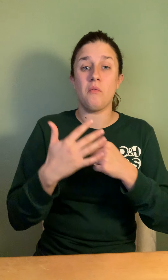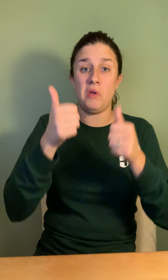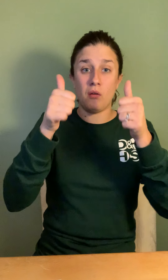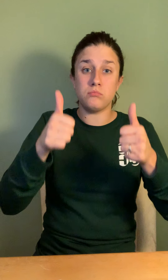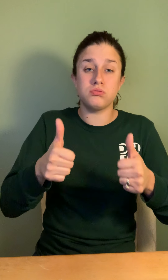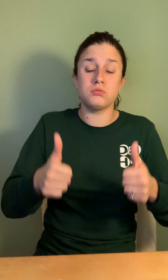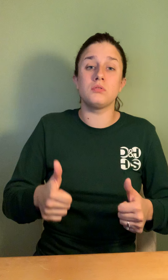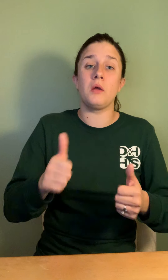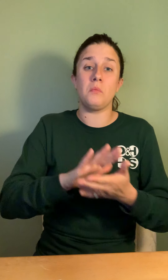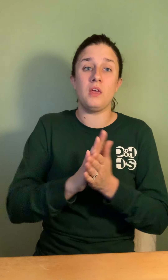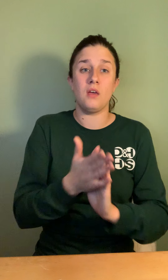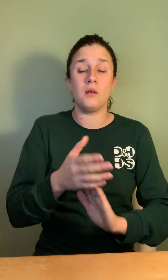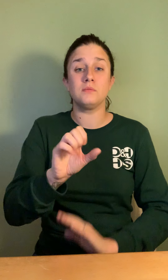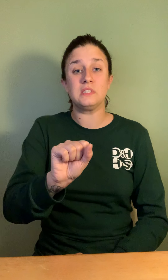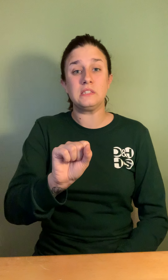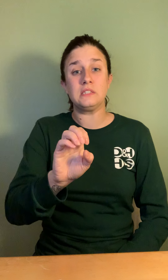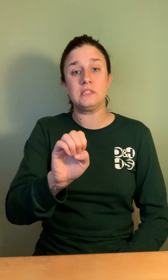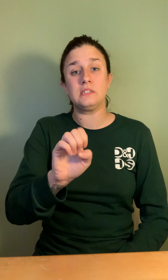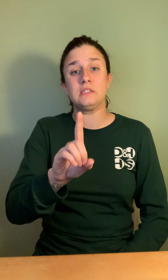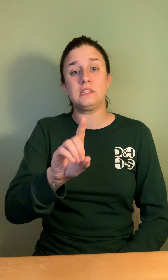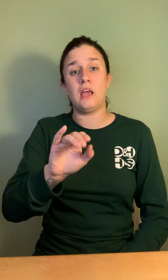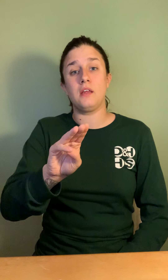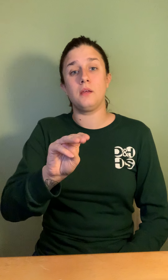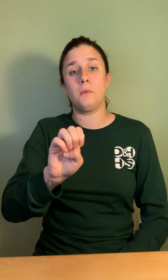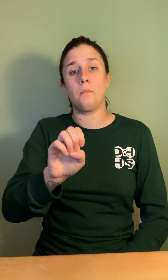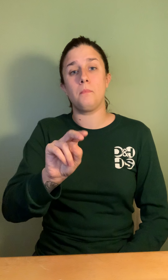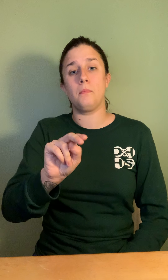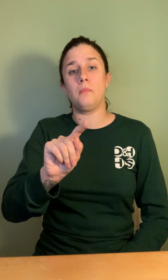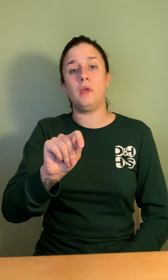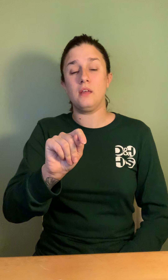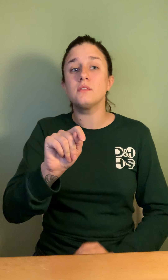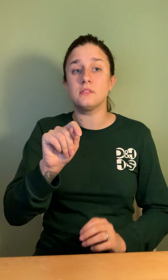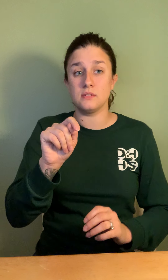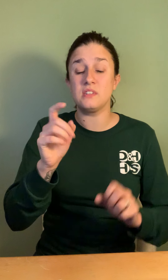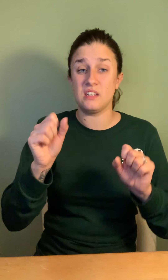therefore any metamorphic or igneous rock can become a sedimentary rock.